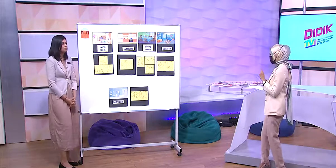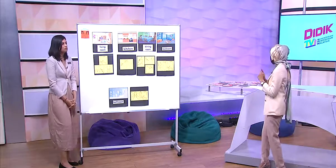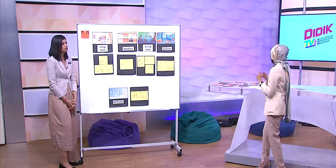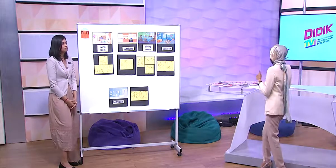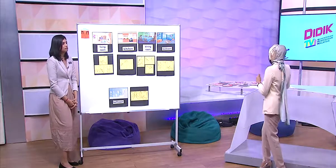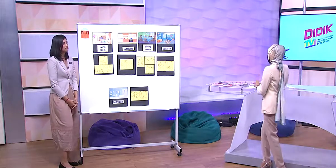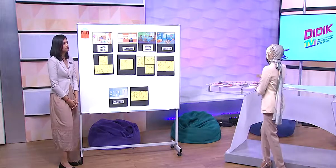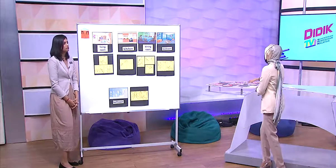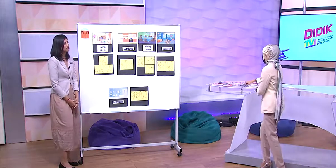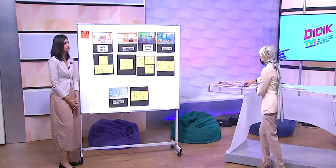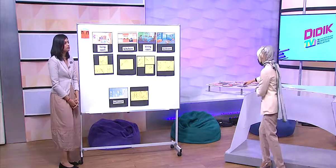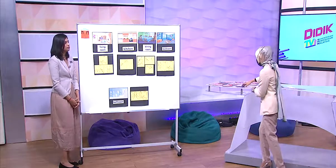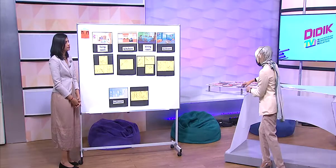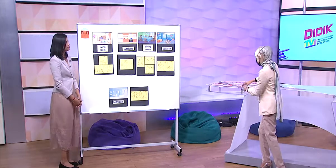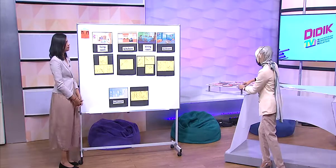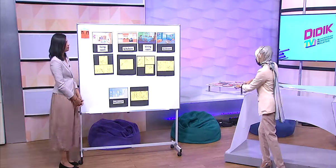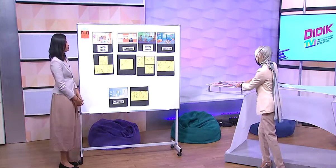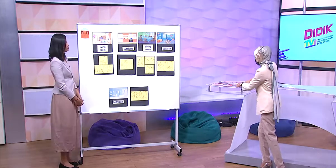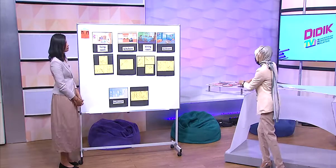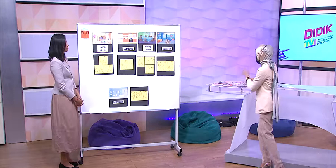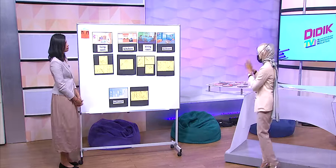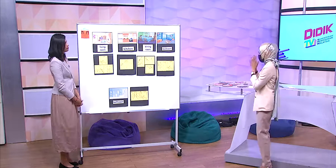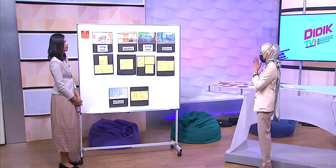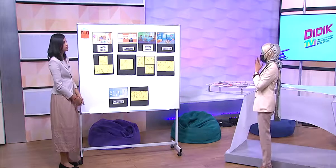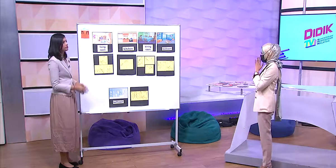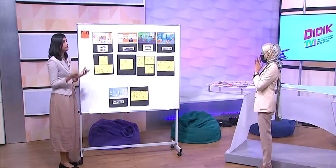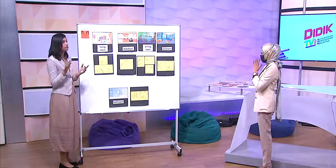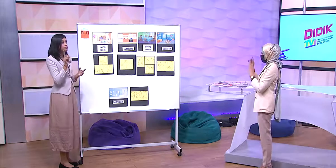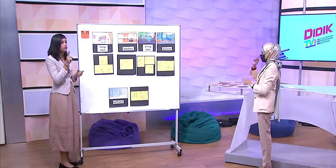the correct answer is the pillow will be in